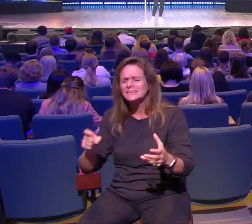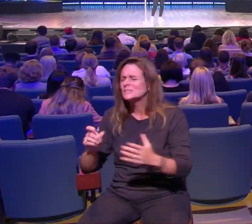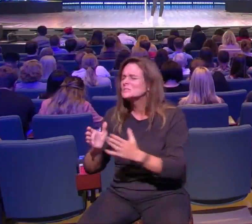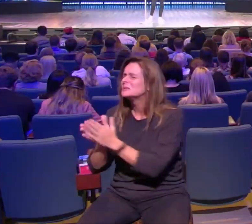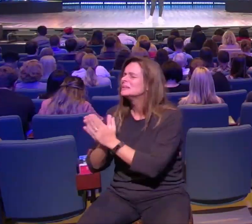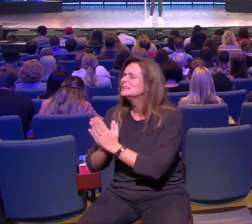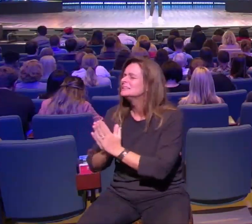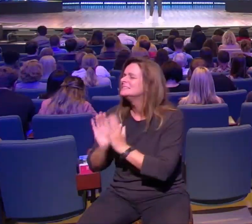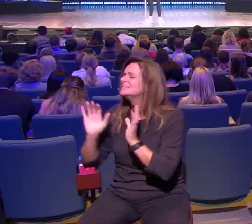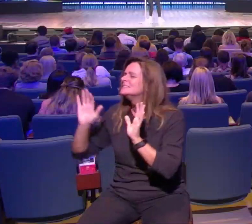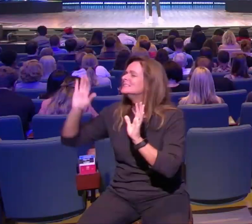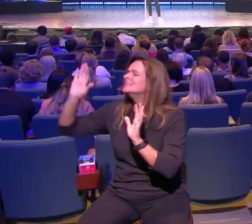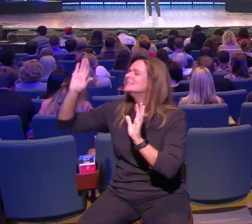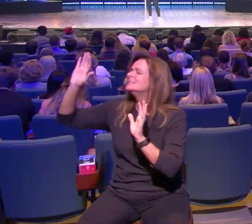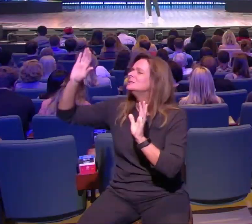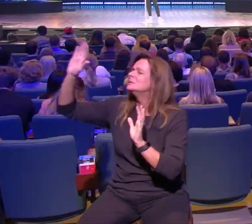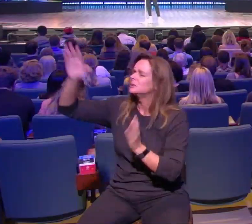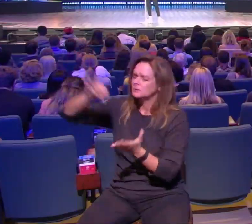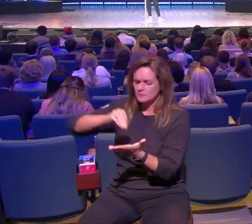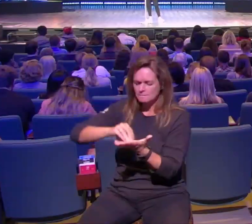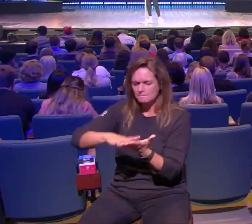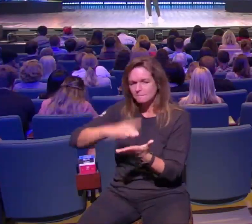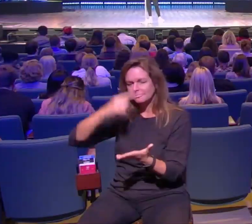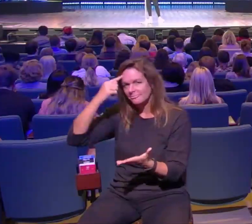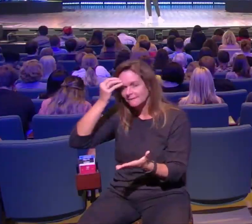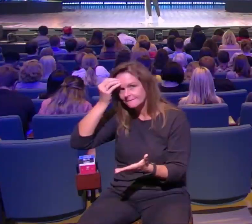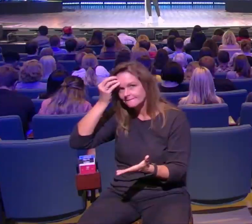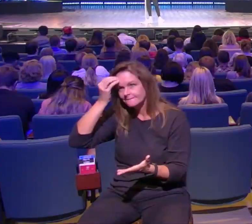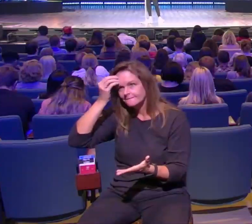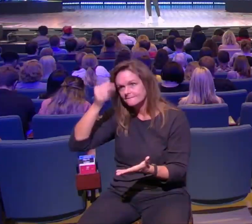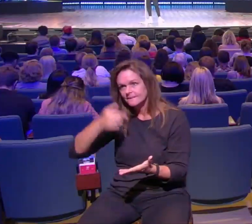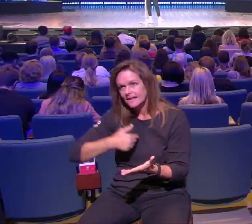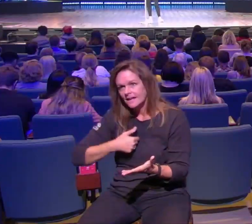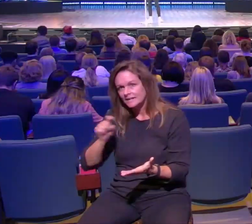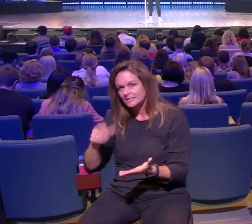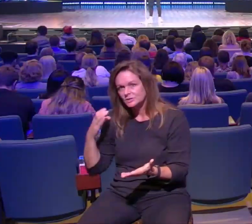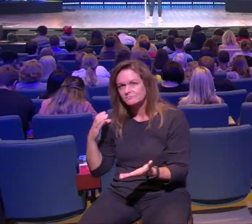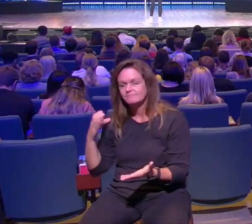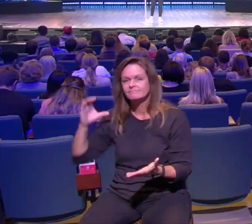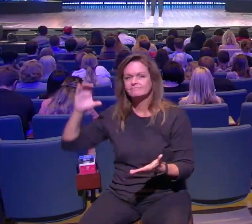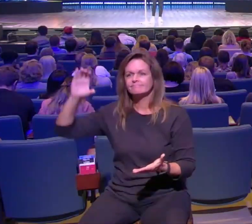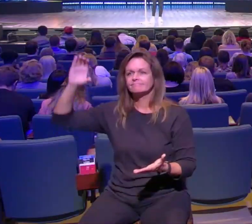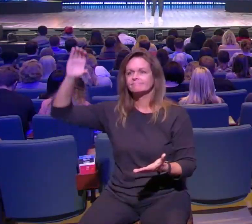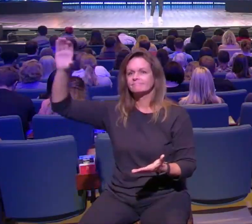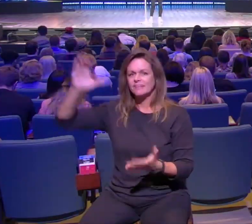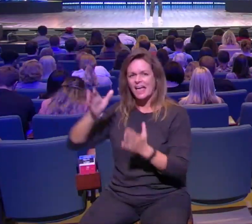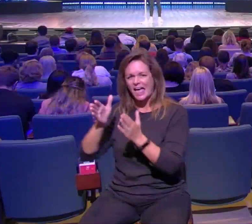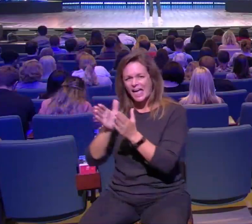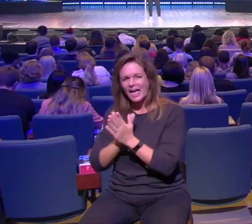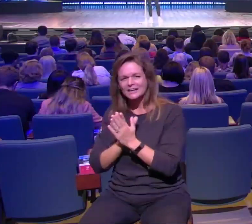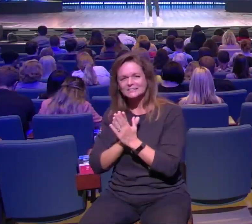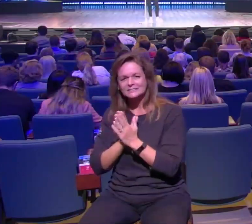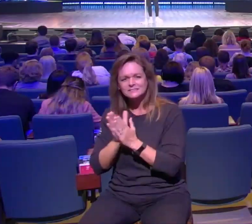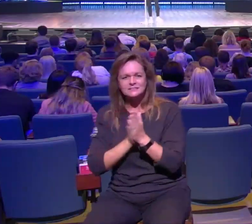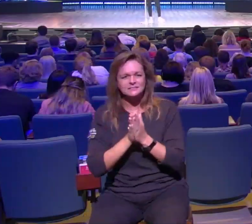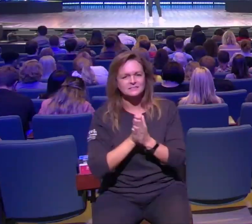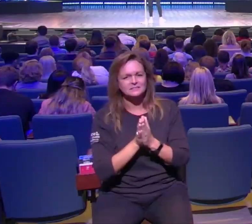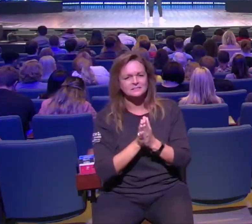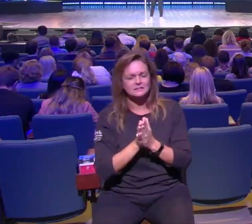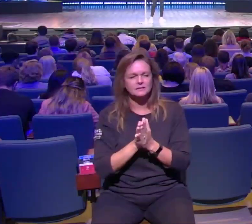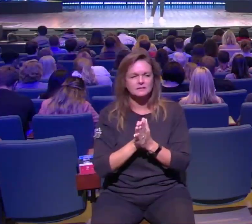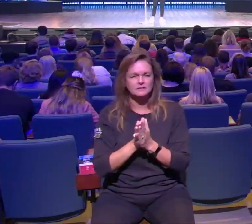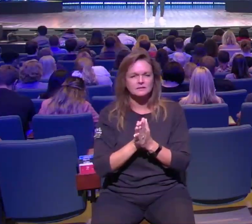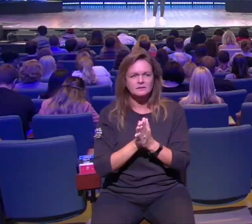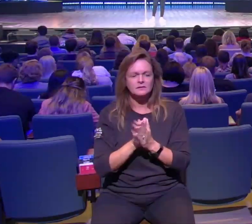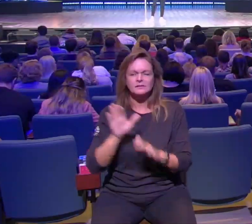Heavenly Father that hears and answers prayers. And secondly, we have to ask expectantly. See, God wants to